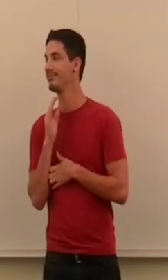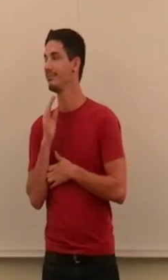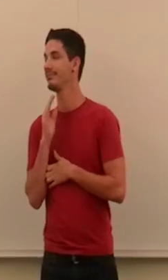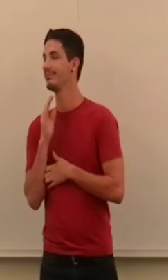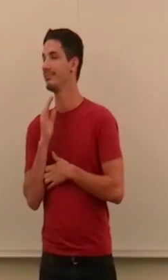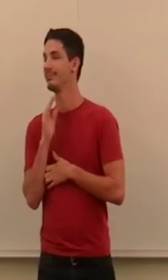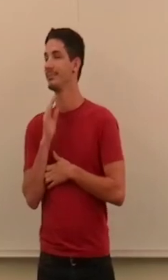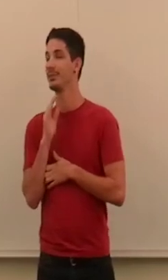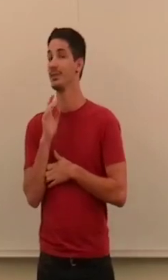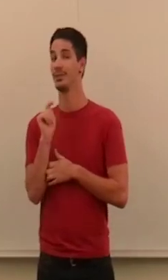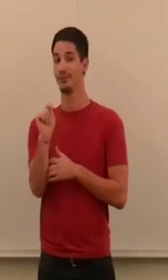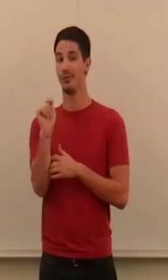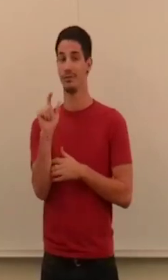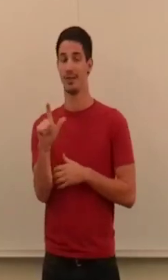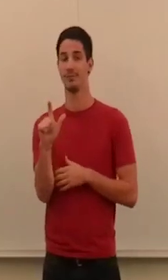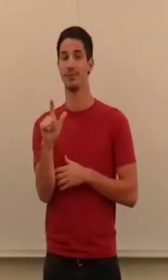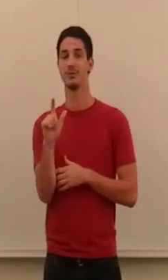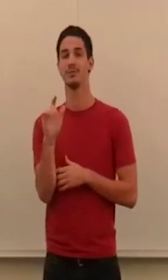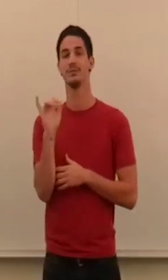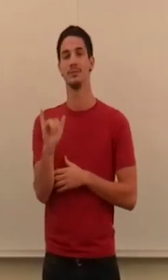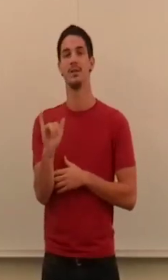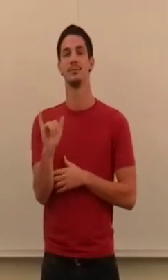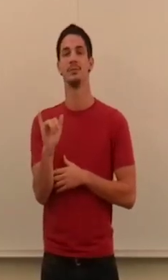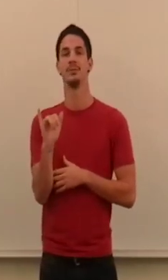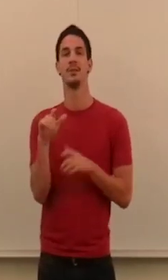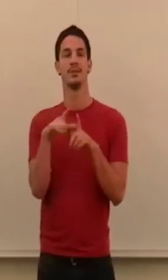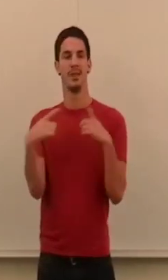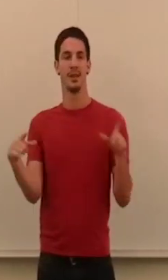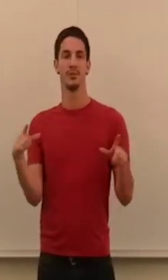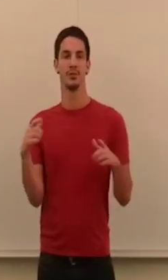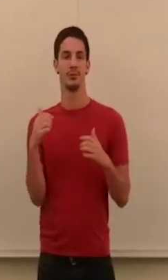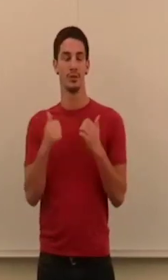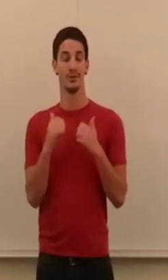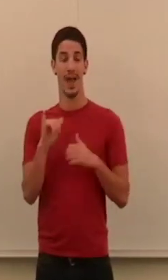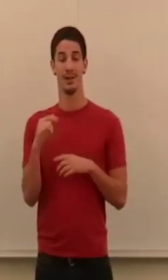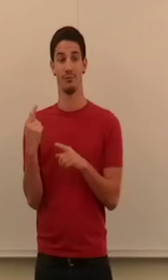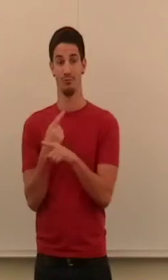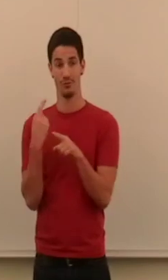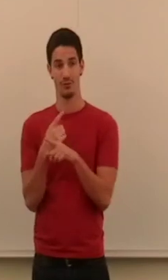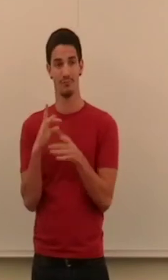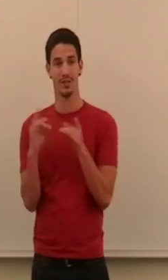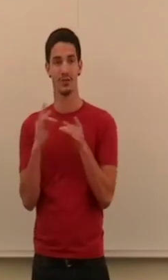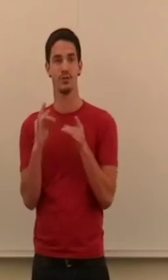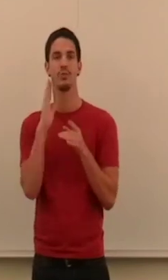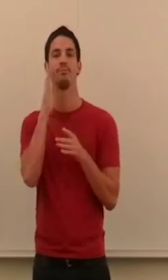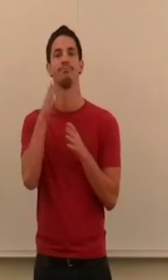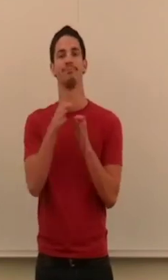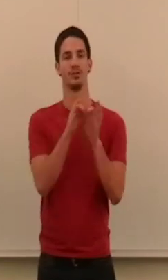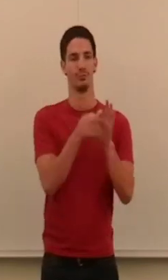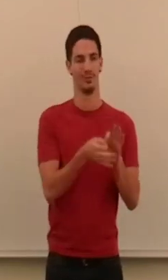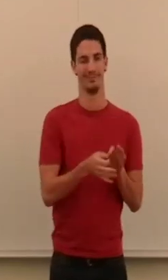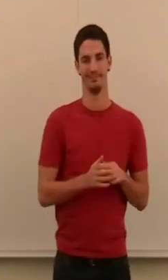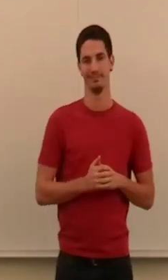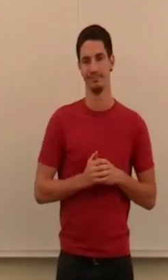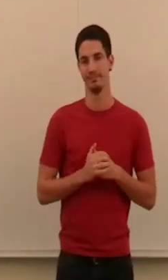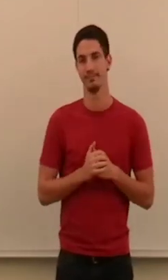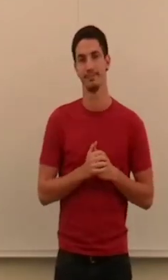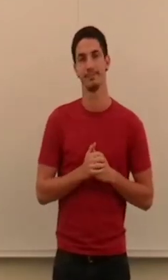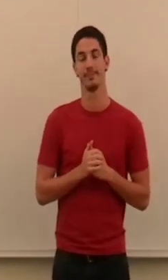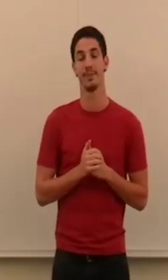The target language is the language into which the original message is interpreted. An interpreter takes